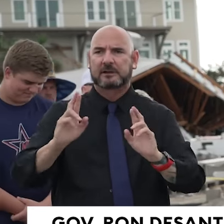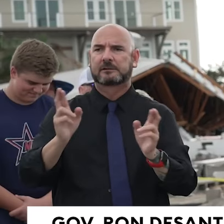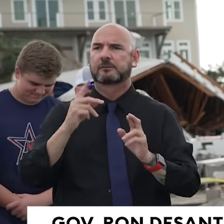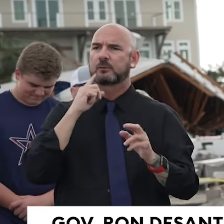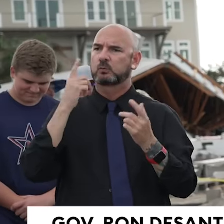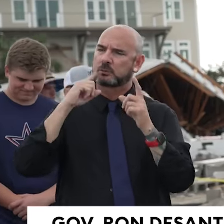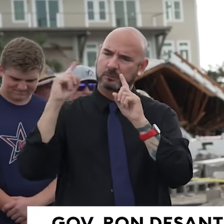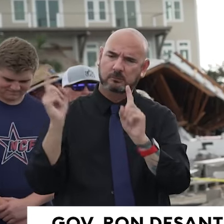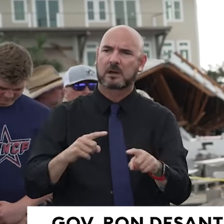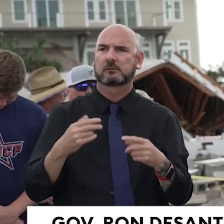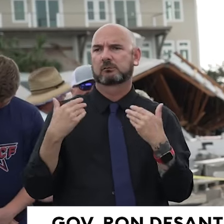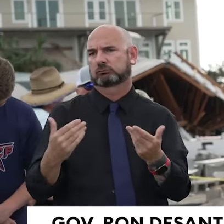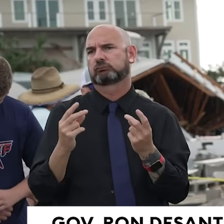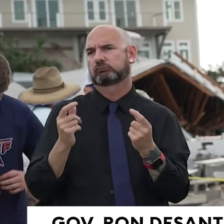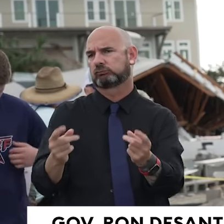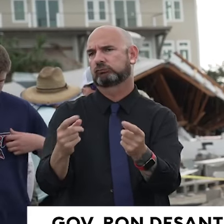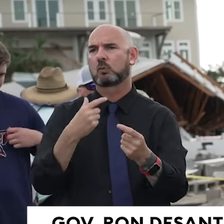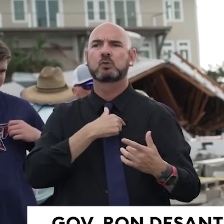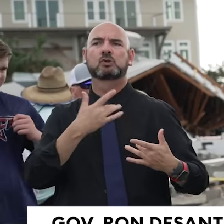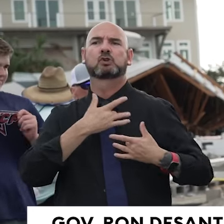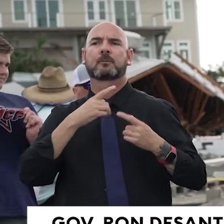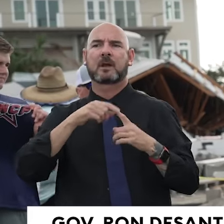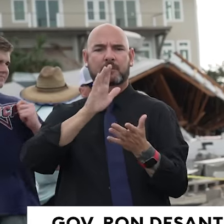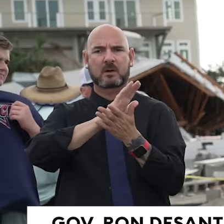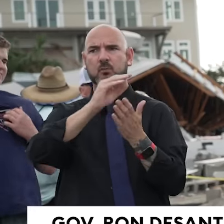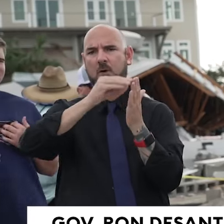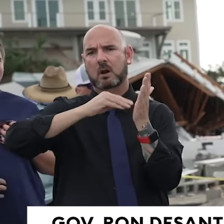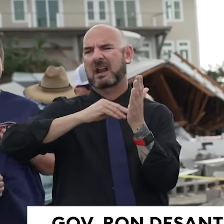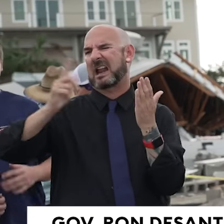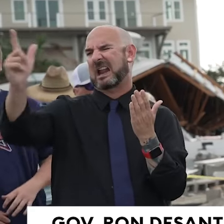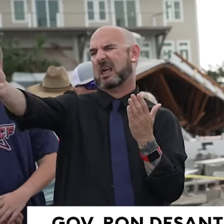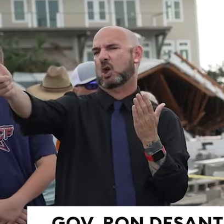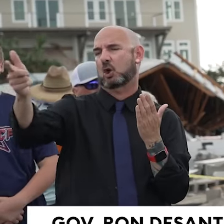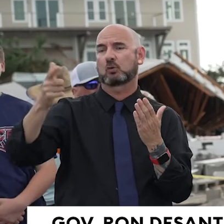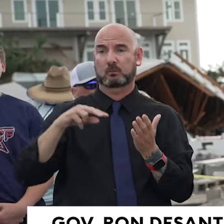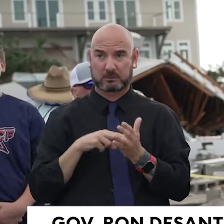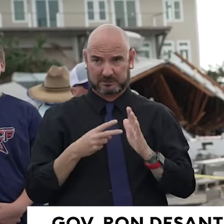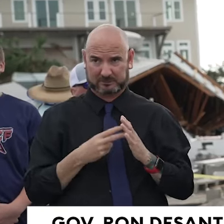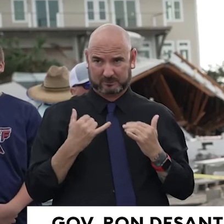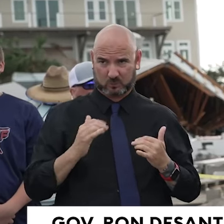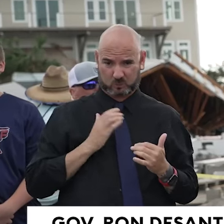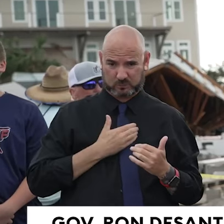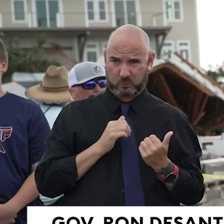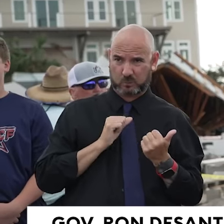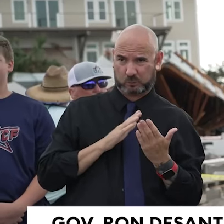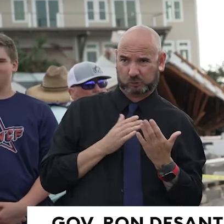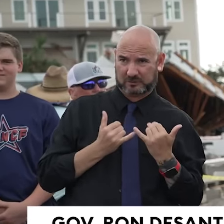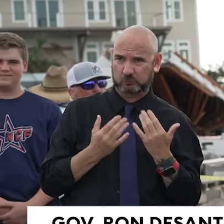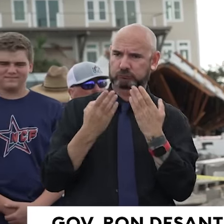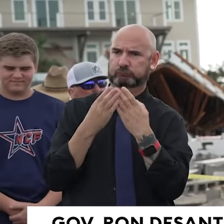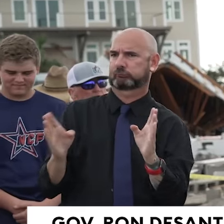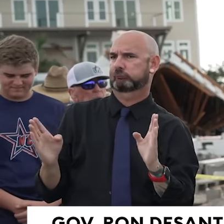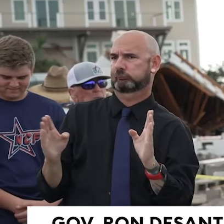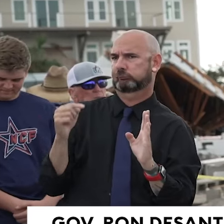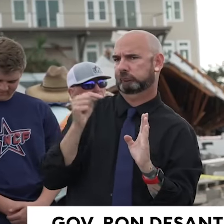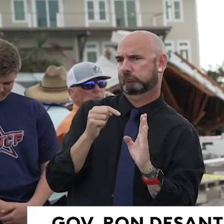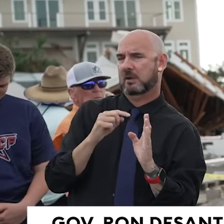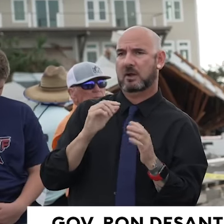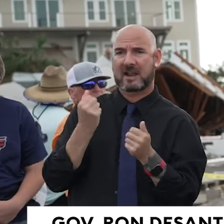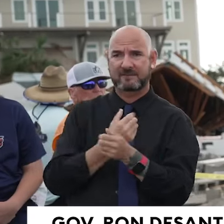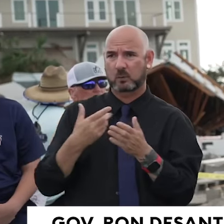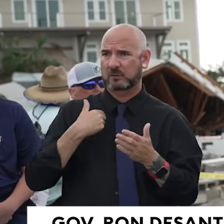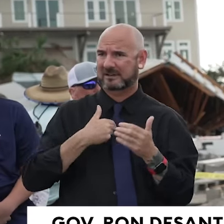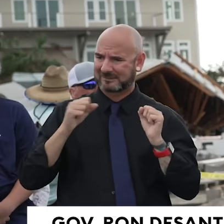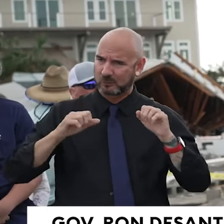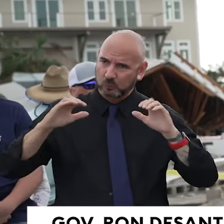And we'll worry about the bureaucracy later. And so that's been our approach across the board. And so anything we can do to